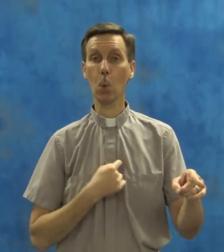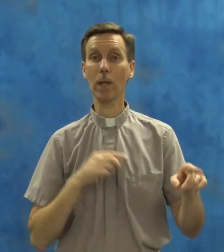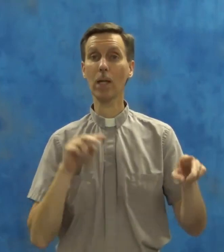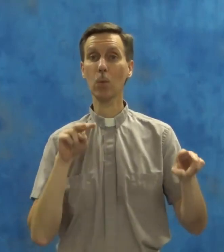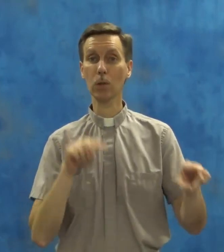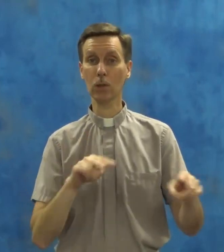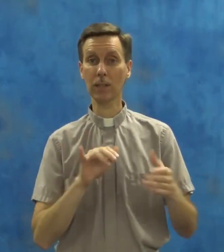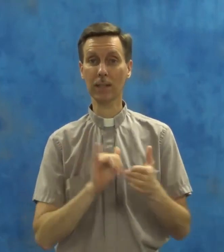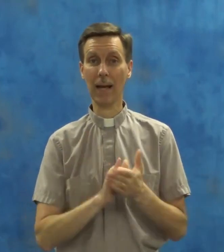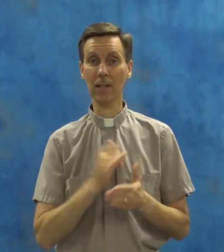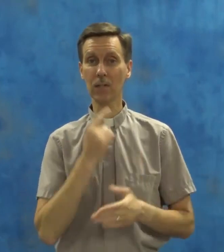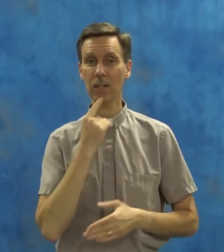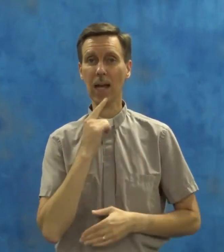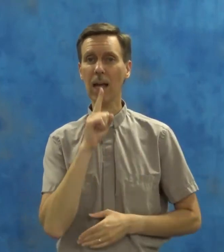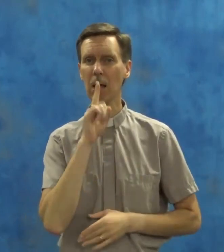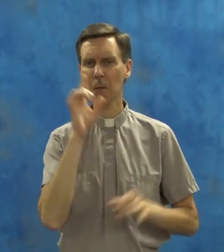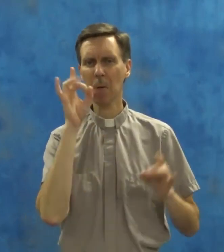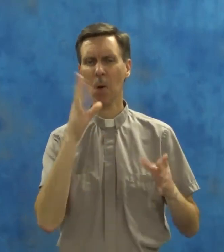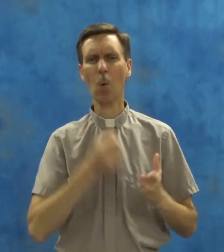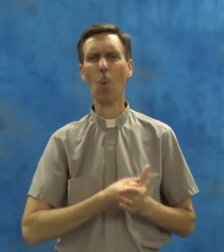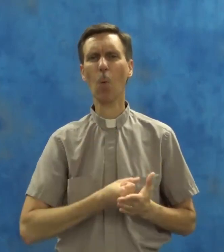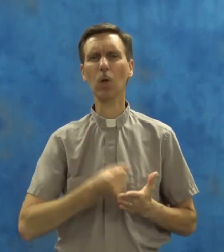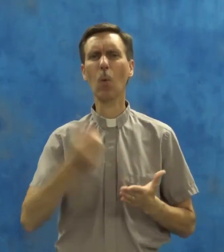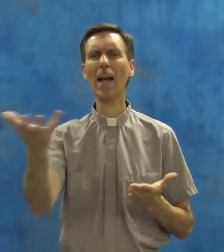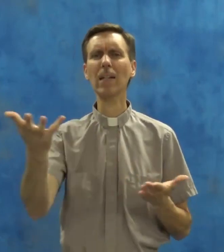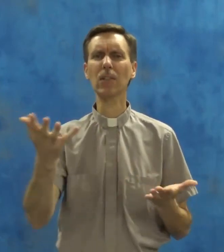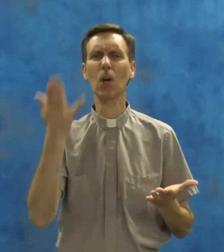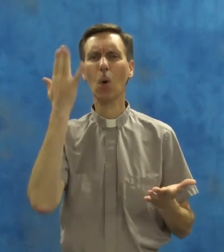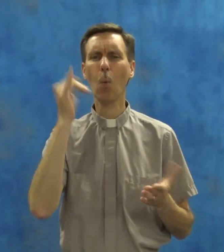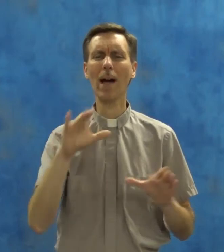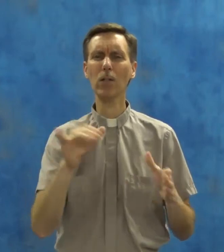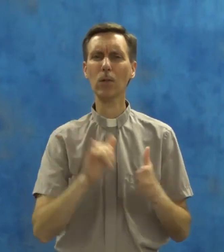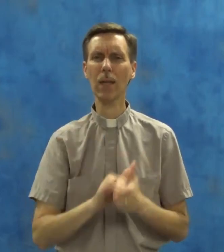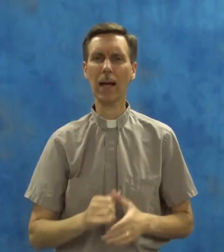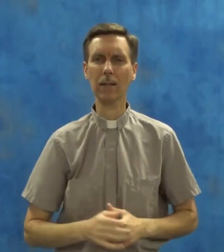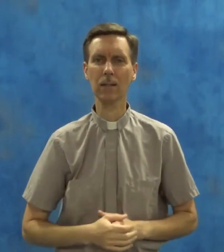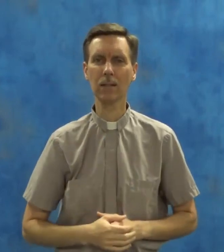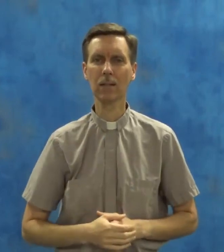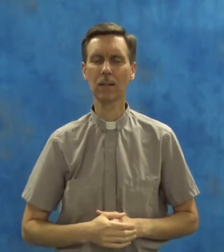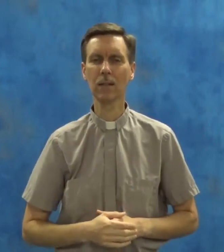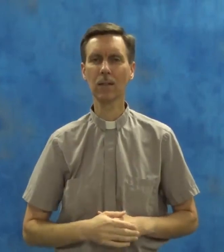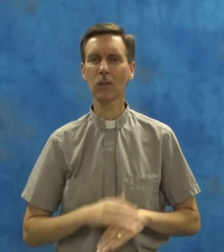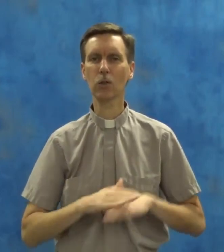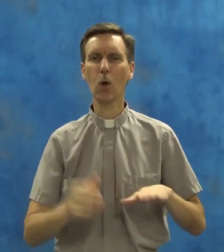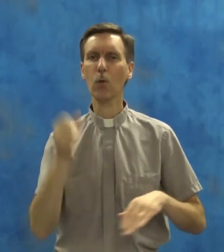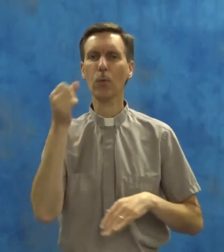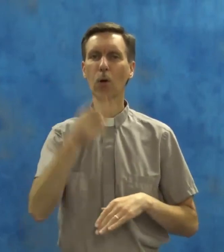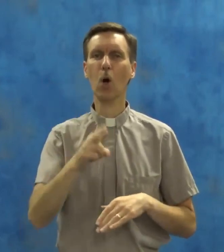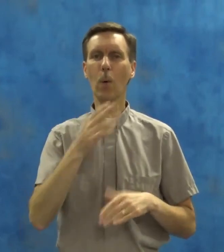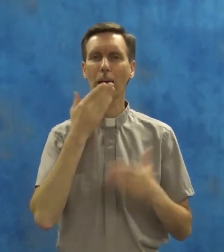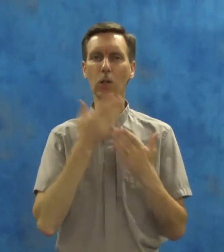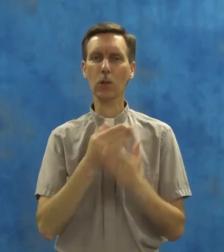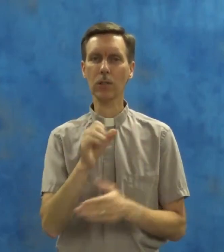We would look at that and say, what a waste. Why do that? Don't throw away good